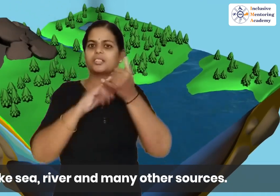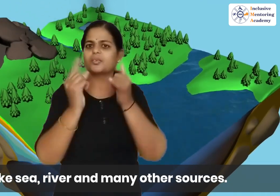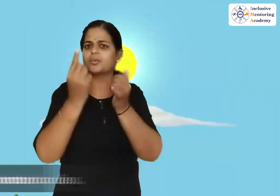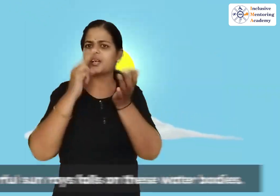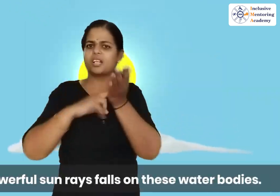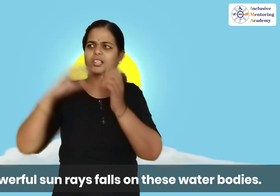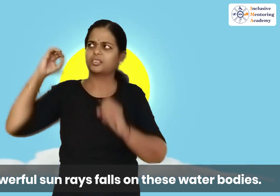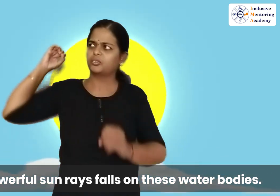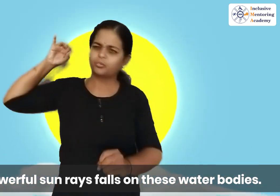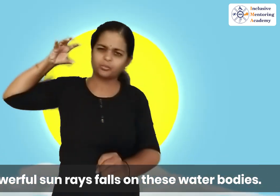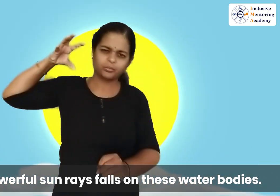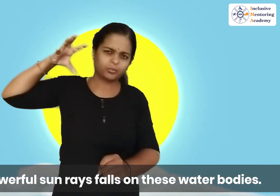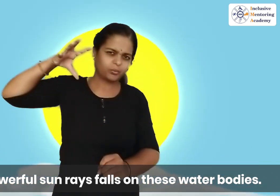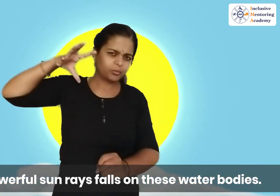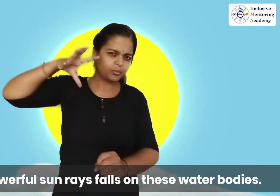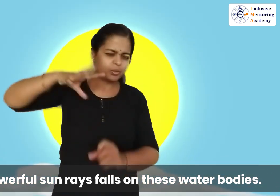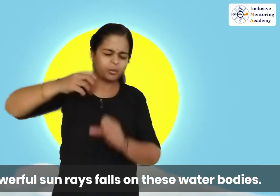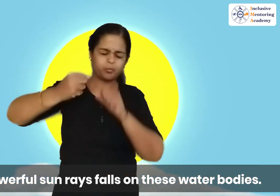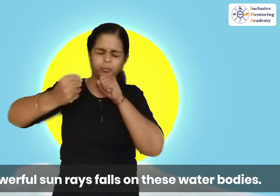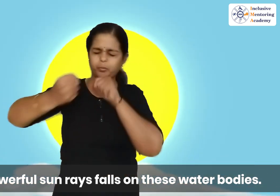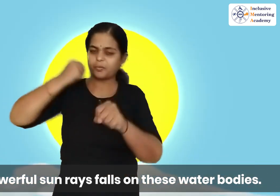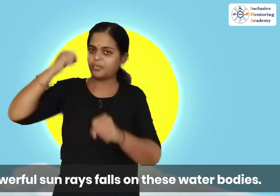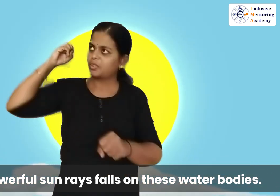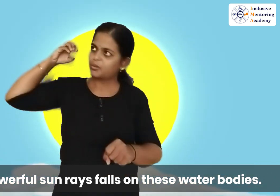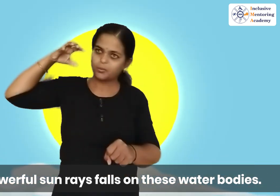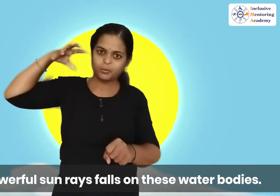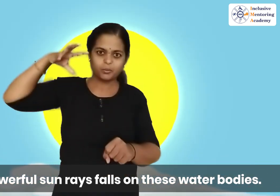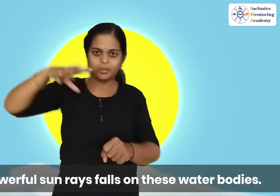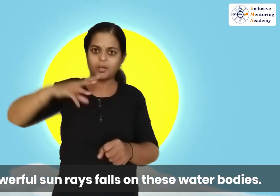The powerful sun rays falls on these water bodies.